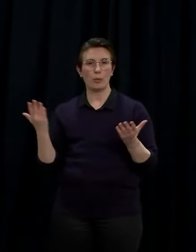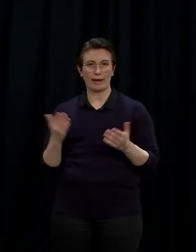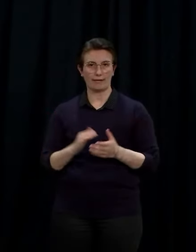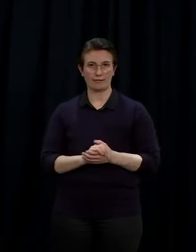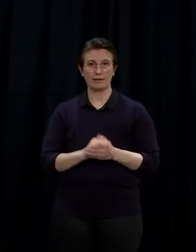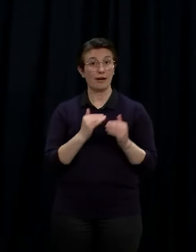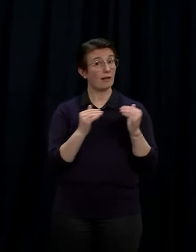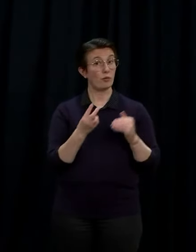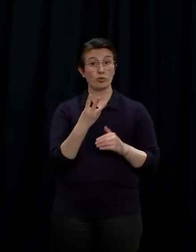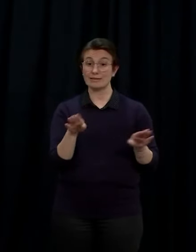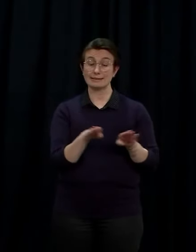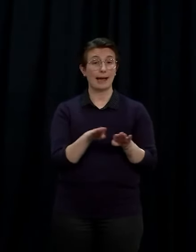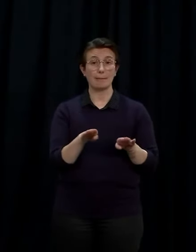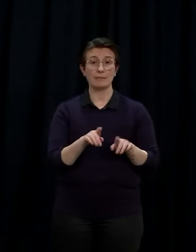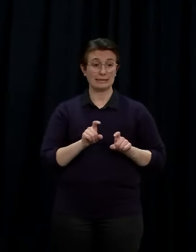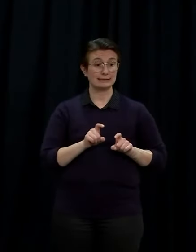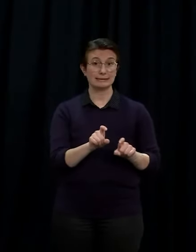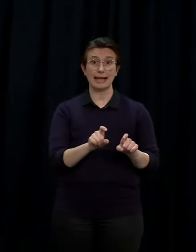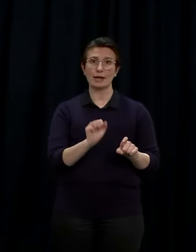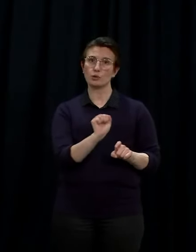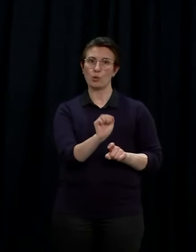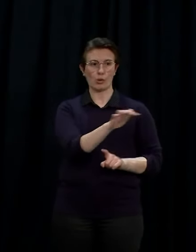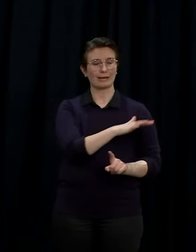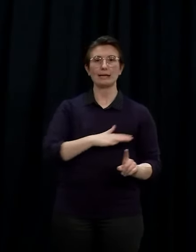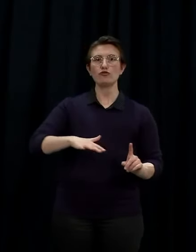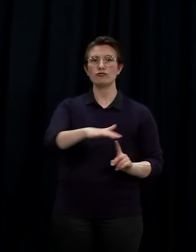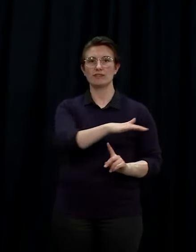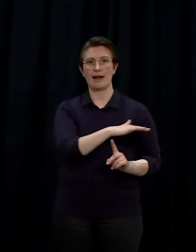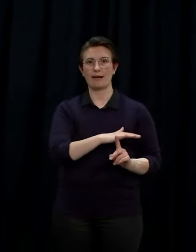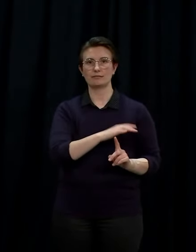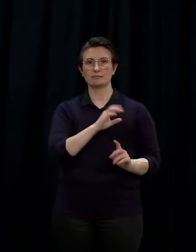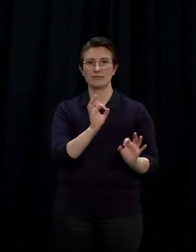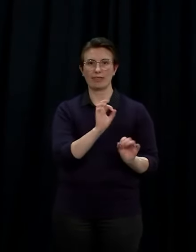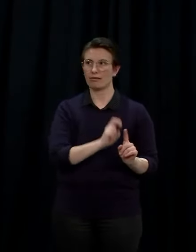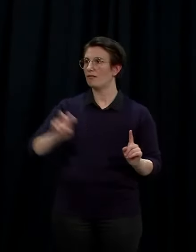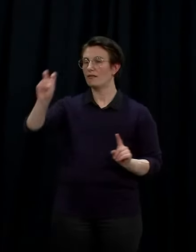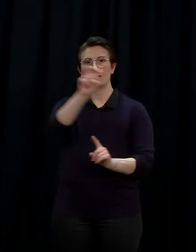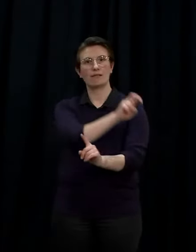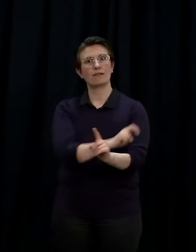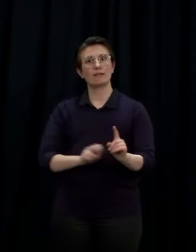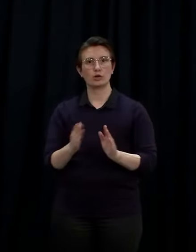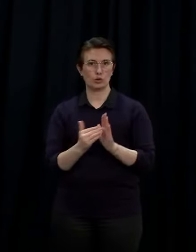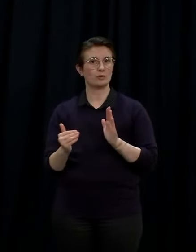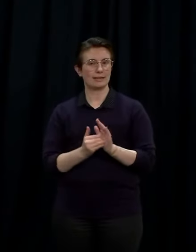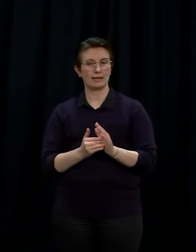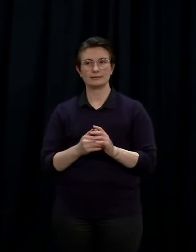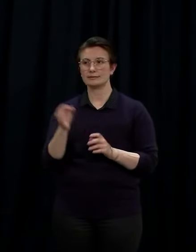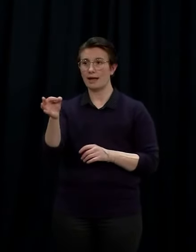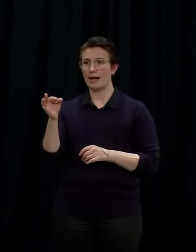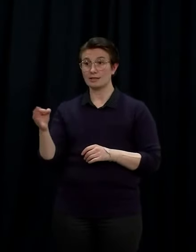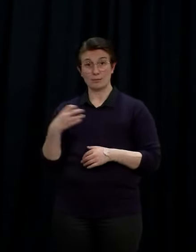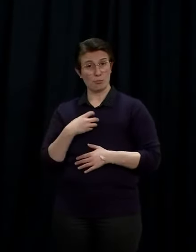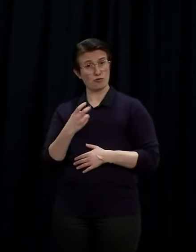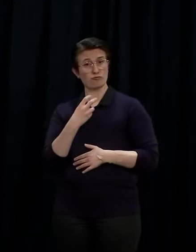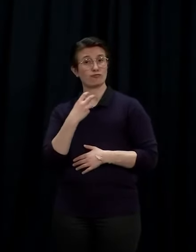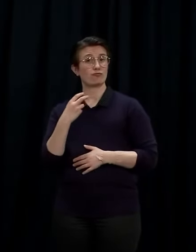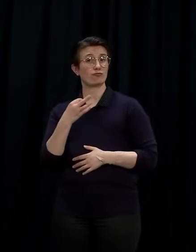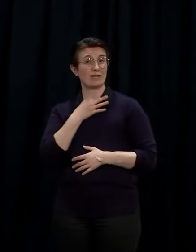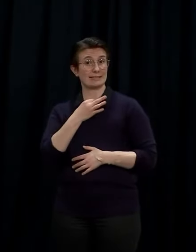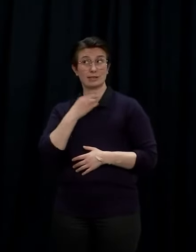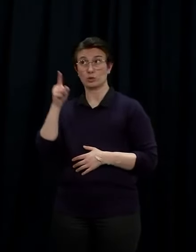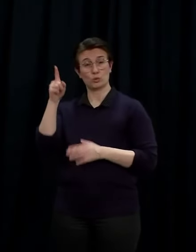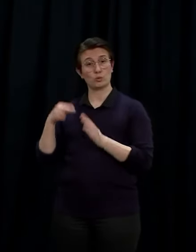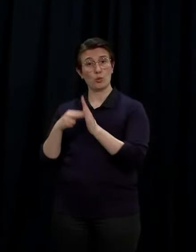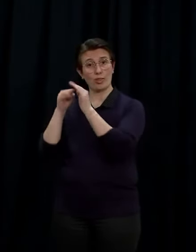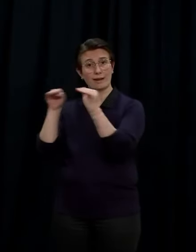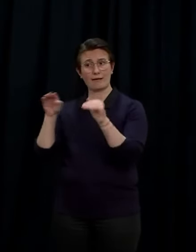is that just part of what happens? We haven't seen any risk posed by that, no. I mean, what we've seen with the case that we've